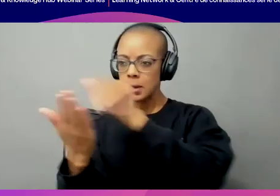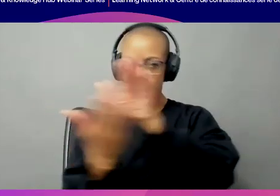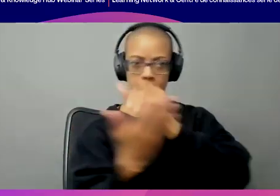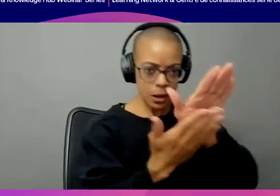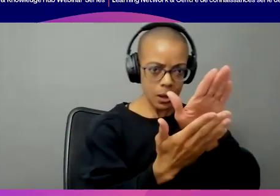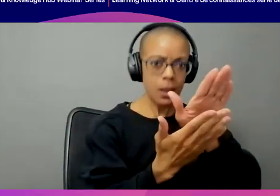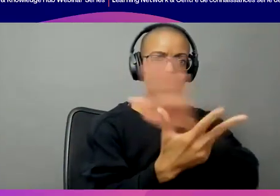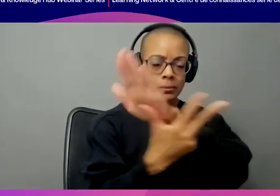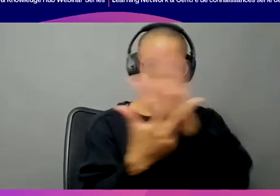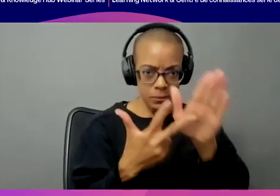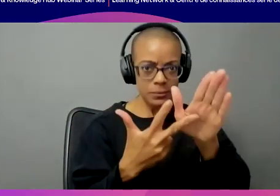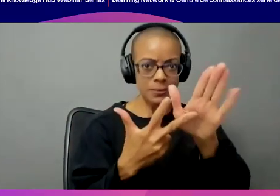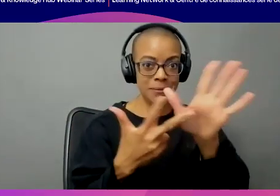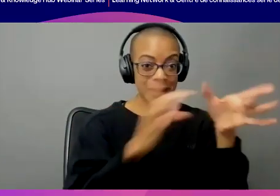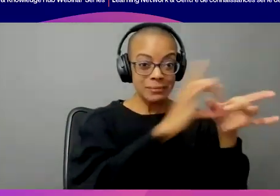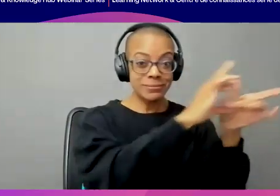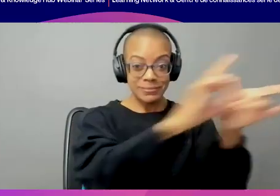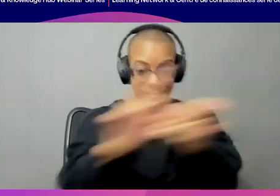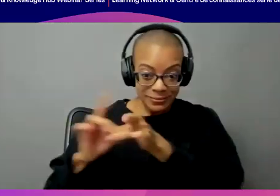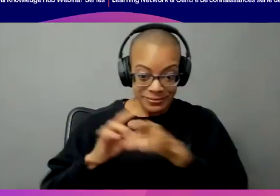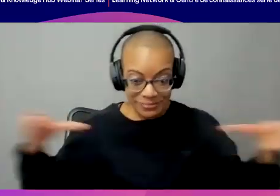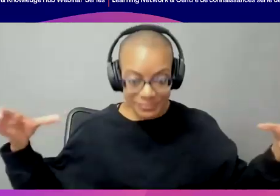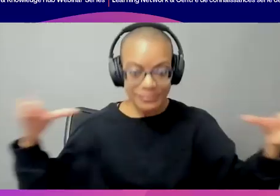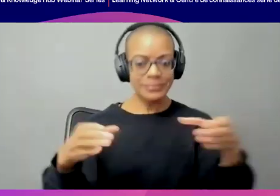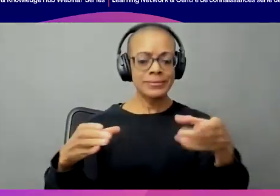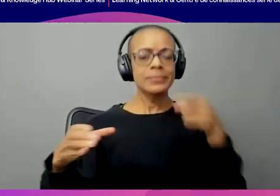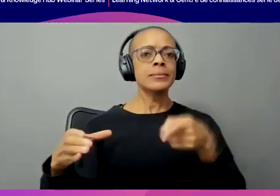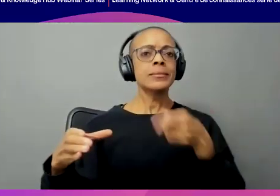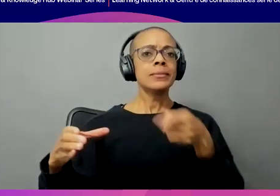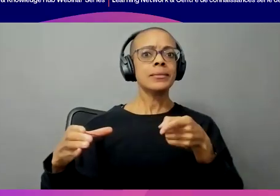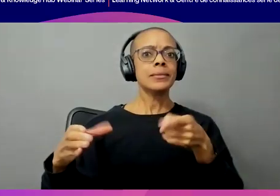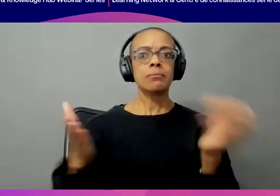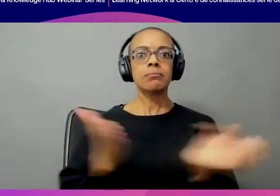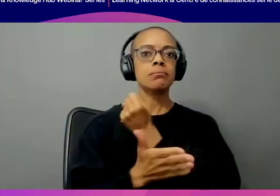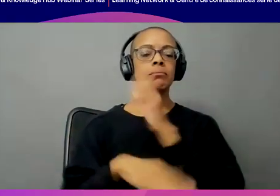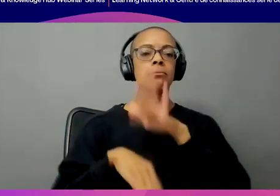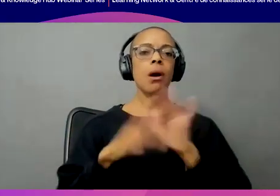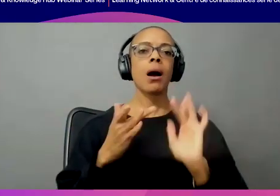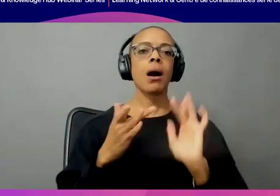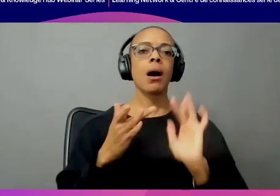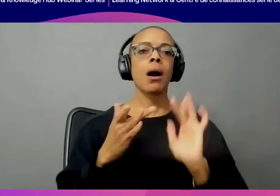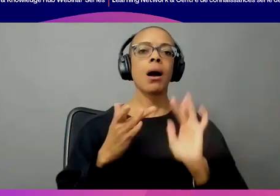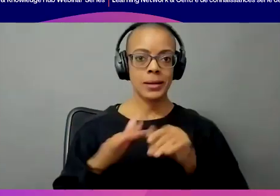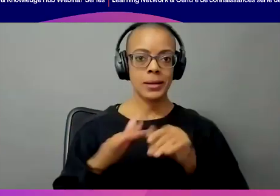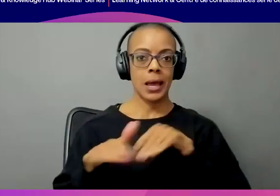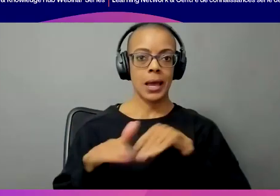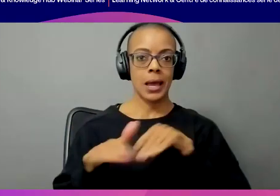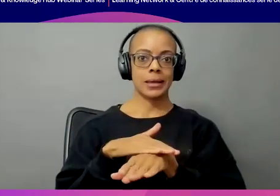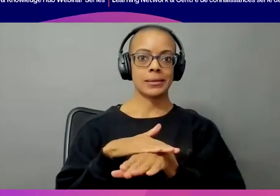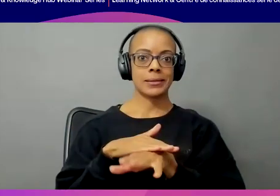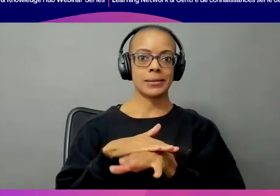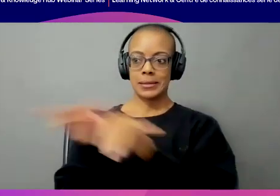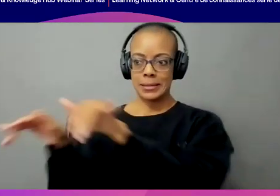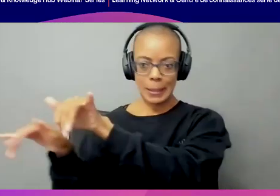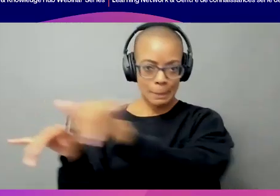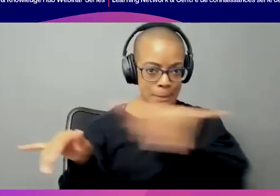this opportunity to take advantage of online access, online services